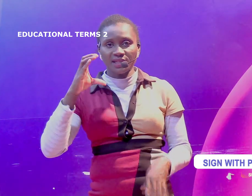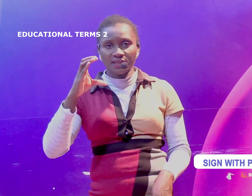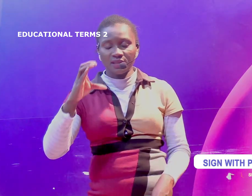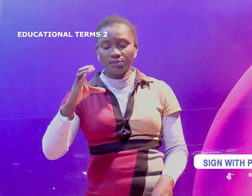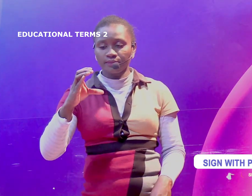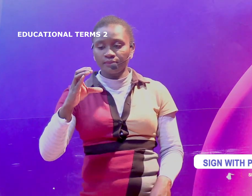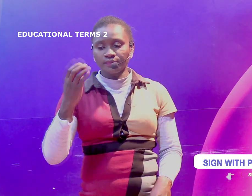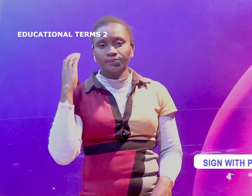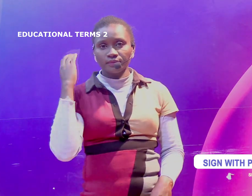C.